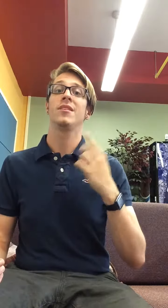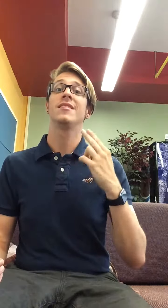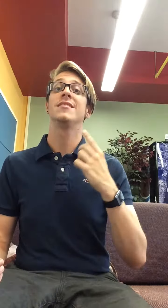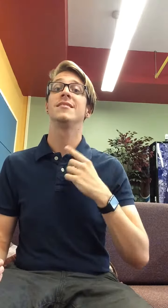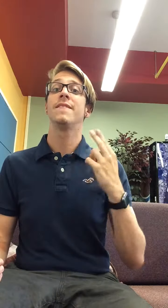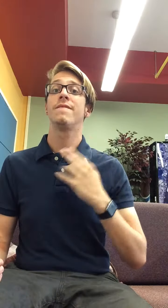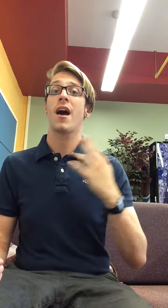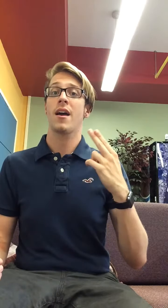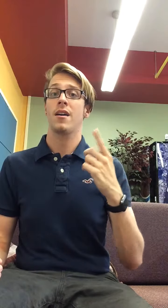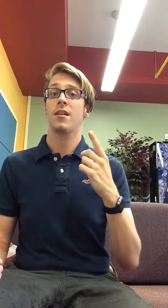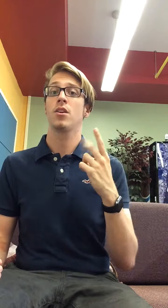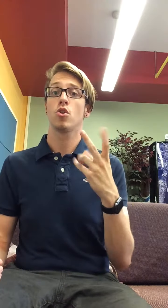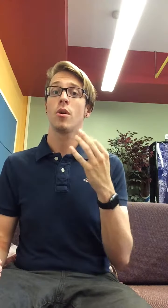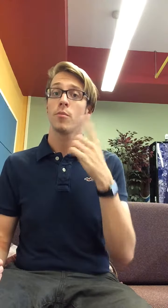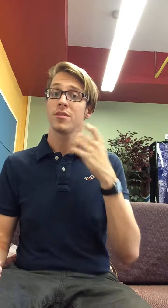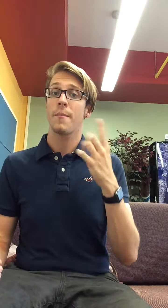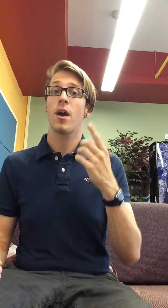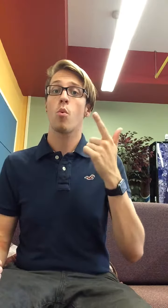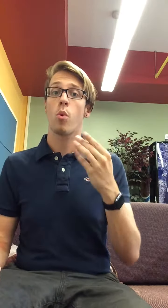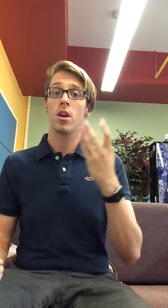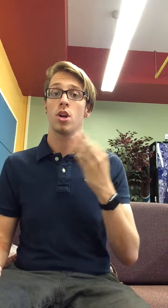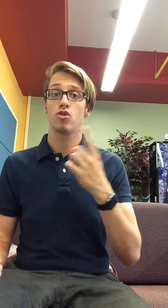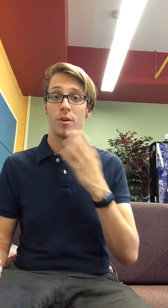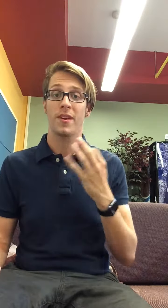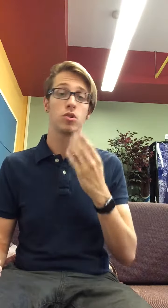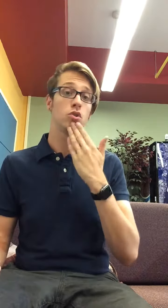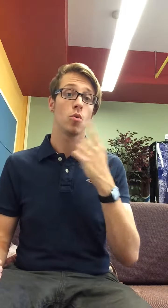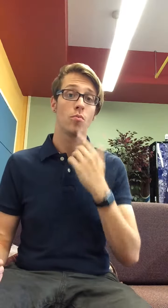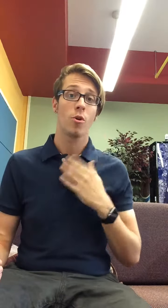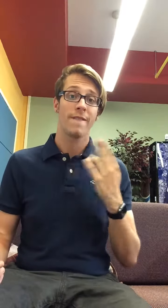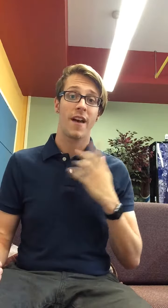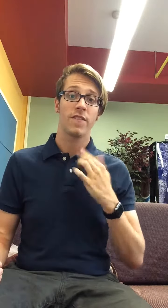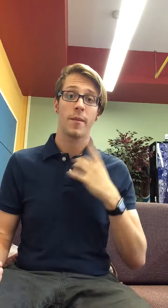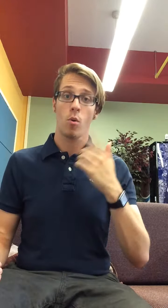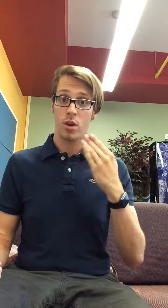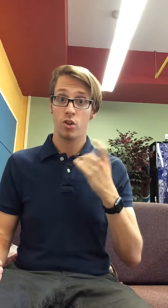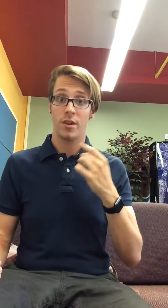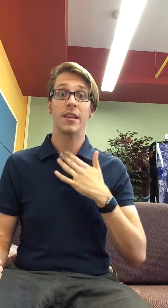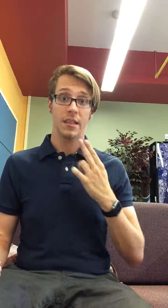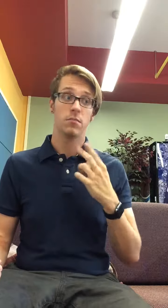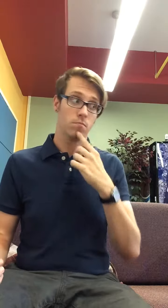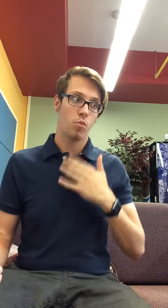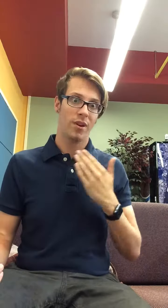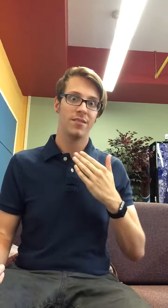100, because 2.5 divided by 100 is 0.025, or to use